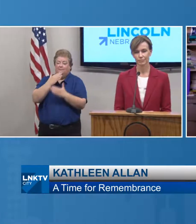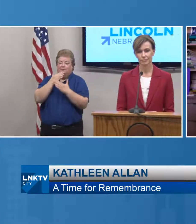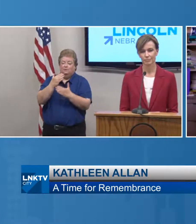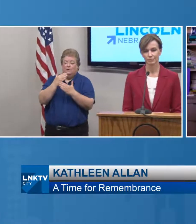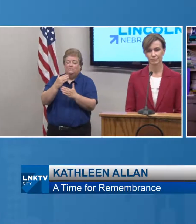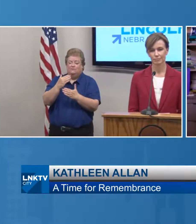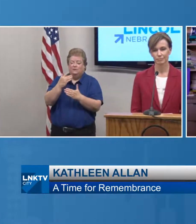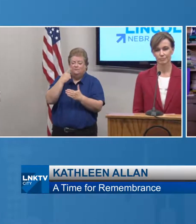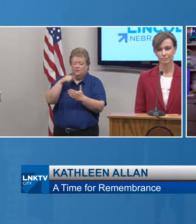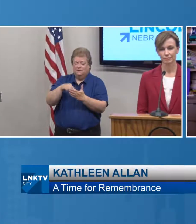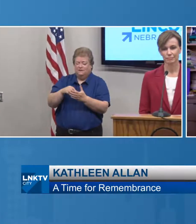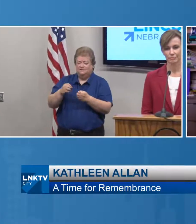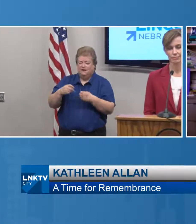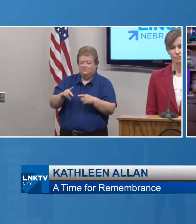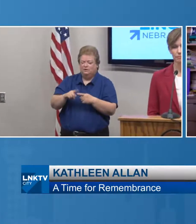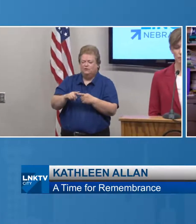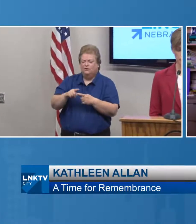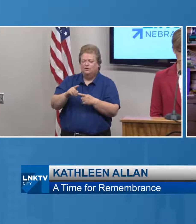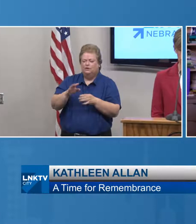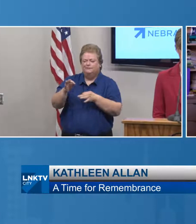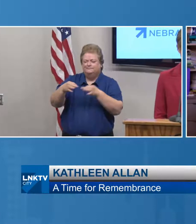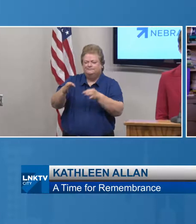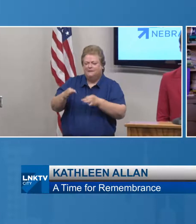you about a time of remembrance.